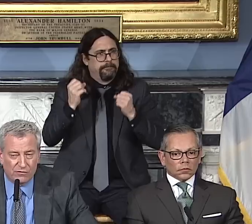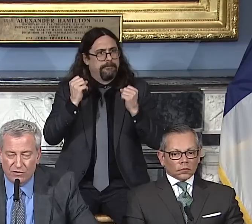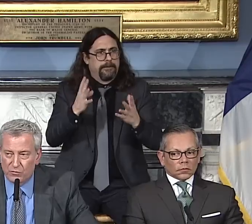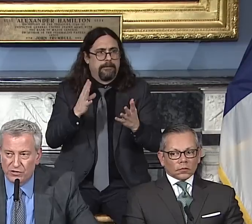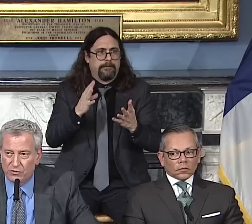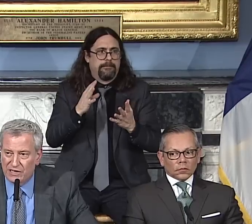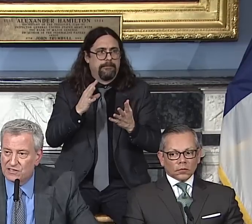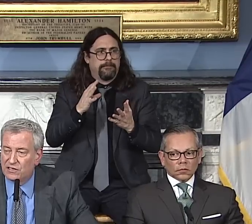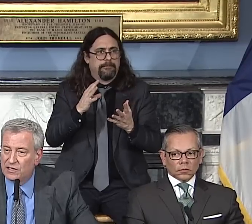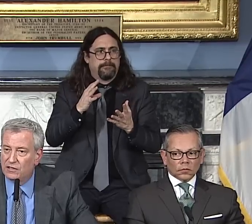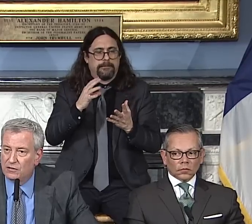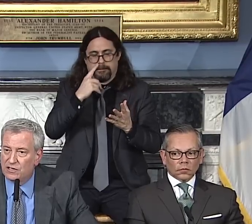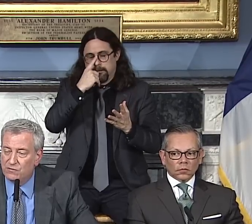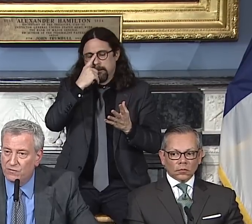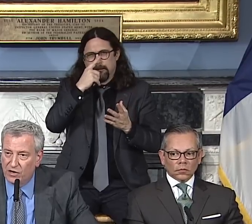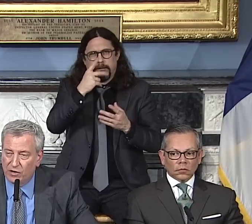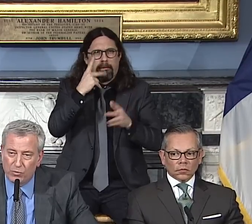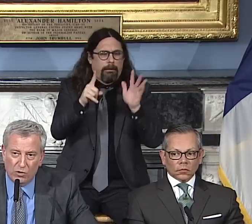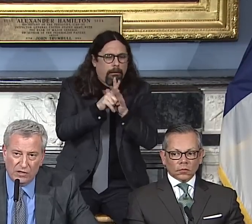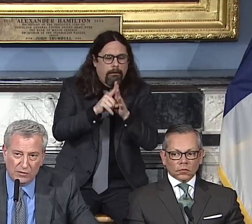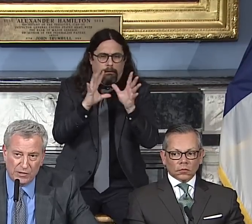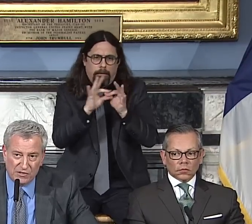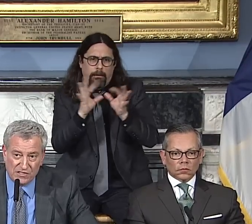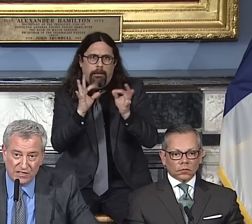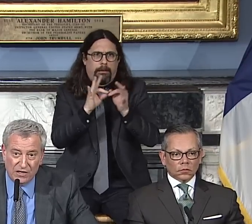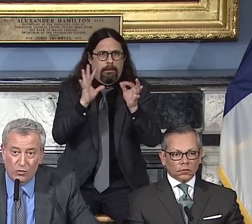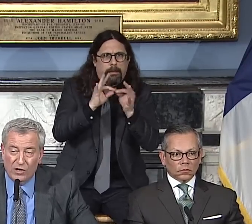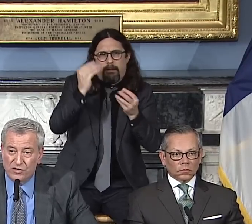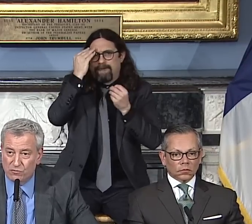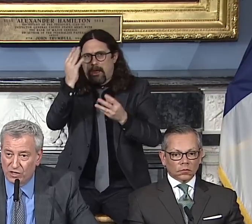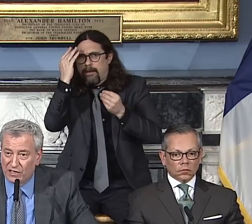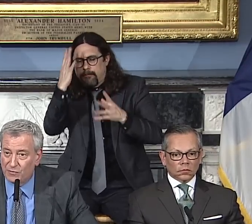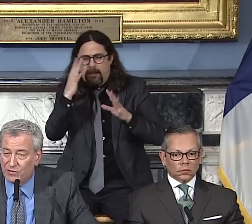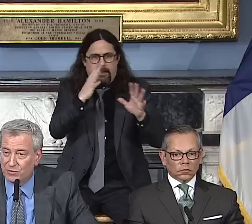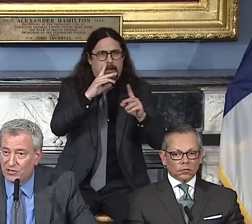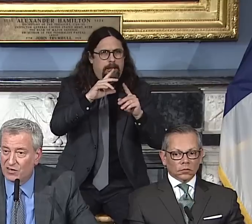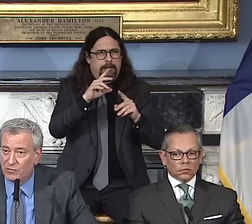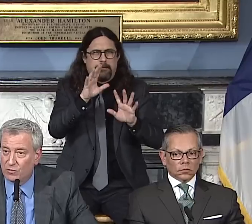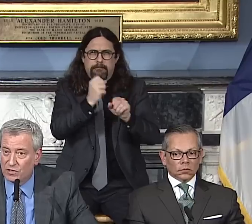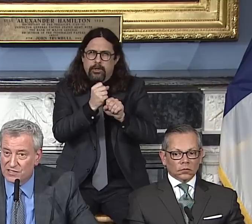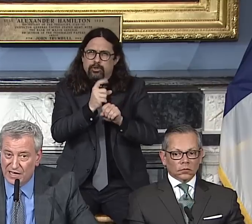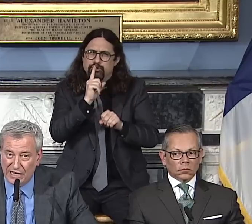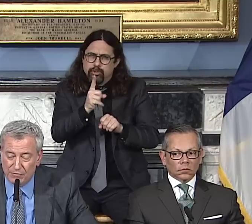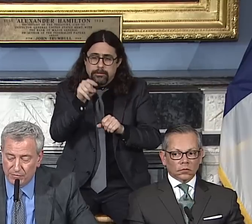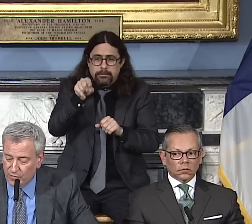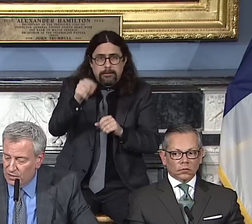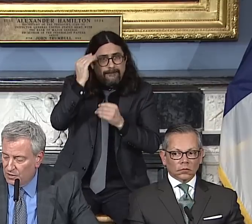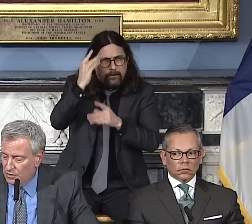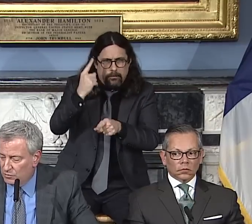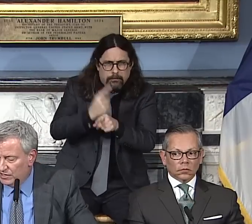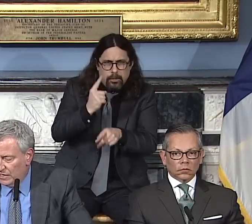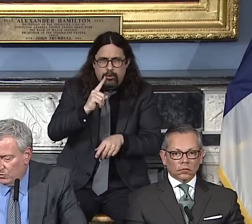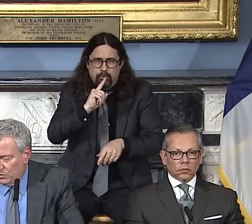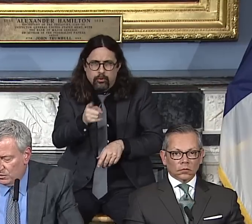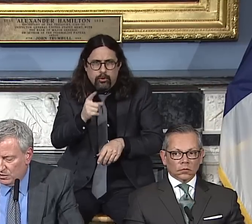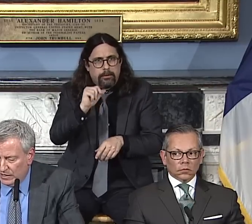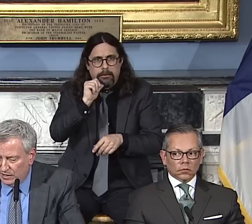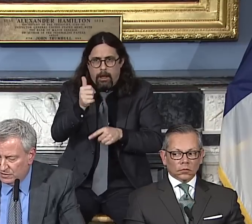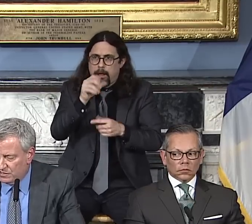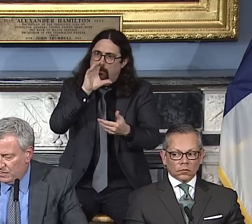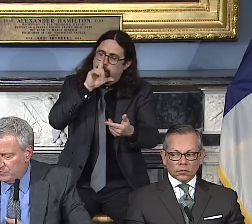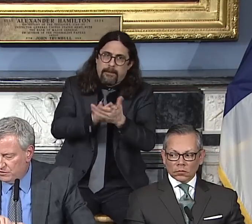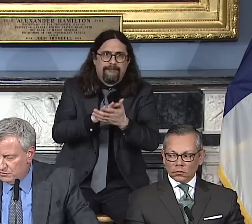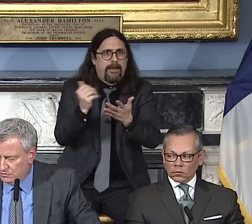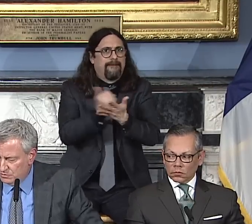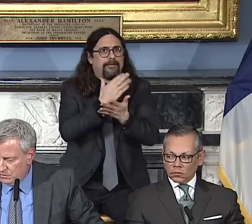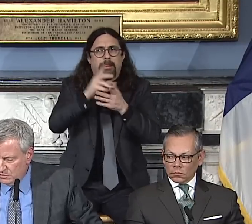We will confirm with you instantly. It's very important that the people of the city know what is really coming from their government and what is not. But now, again,